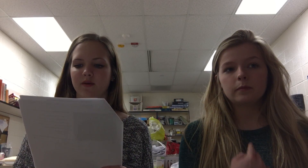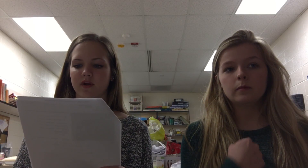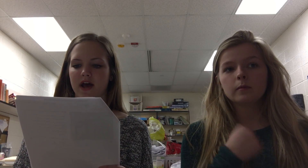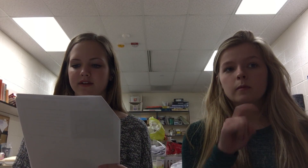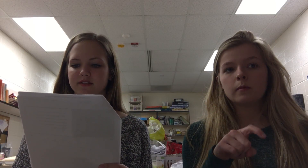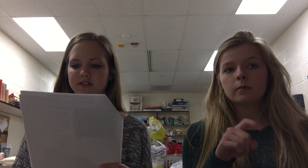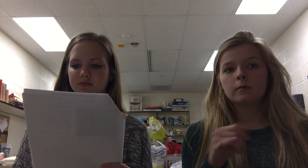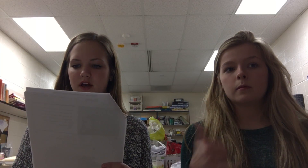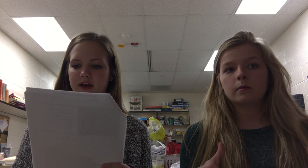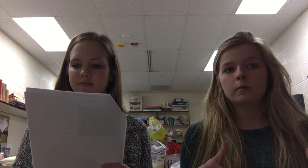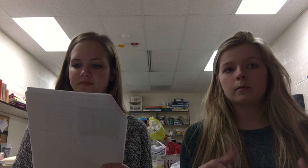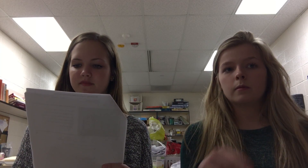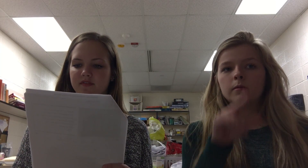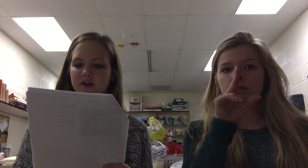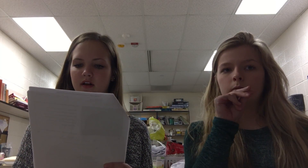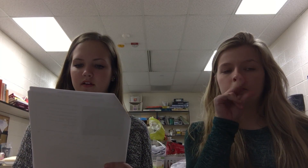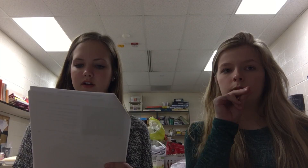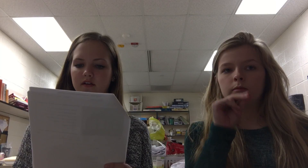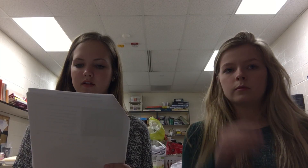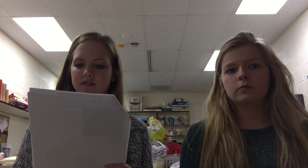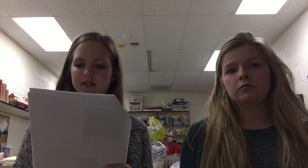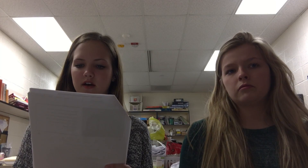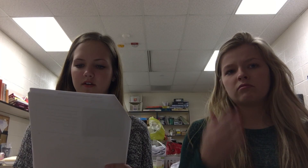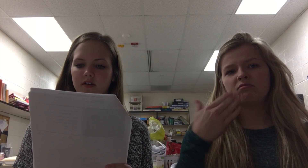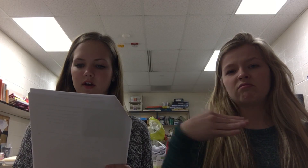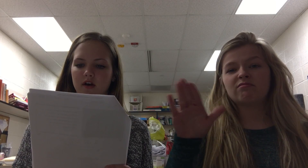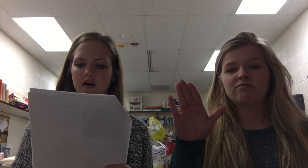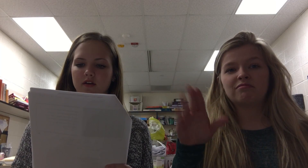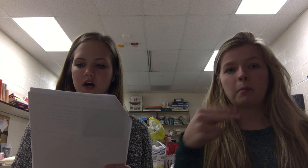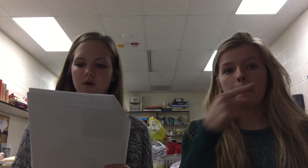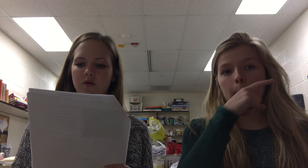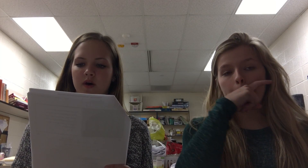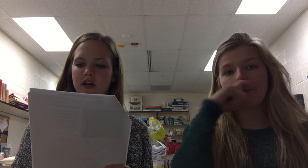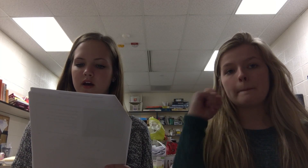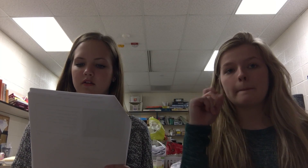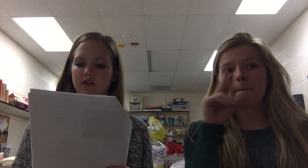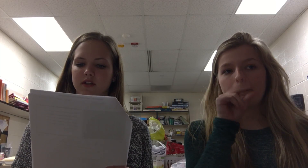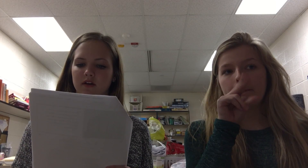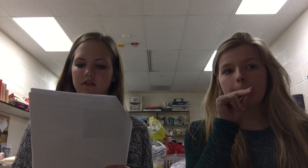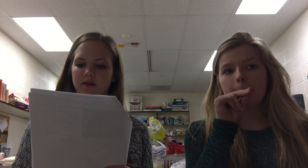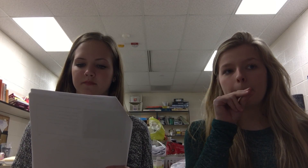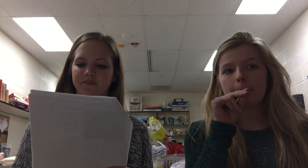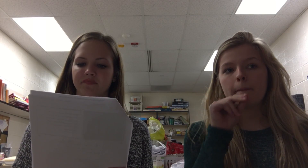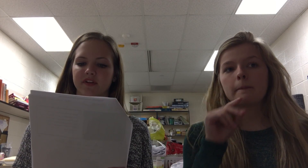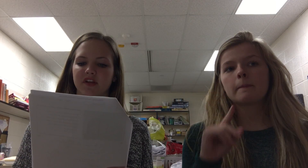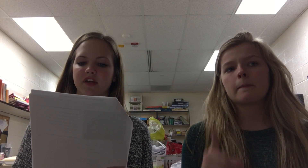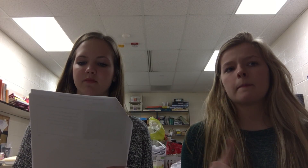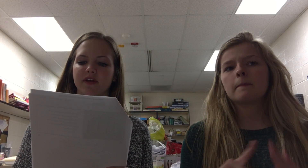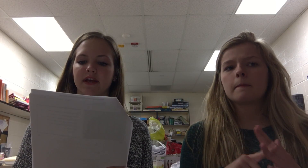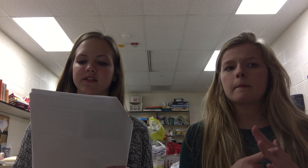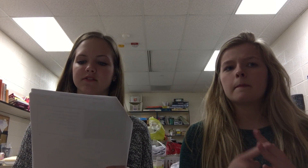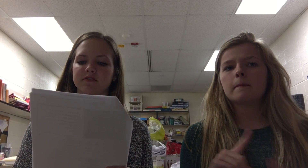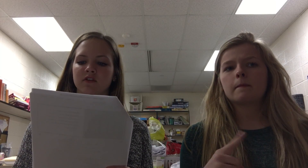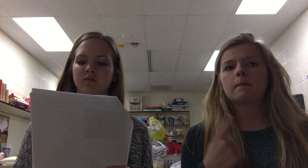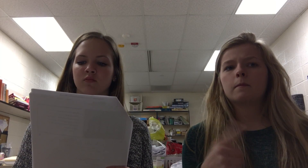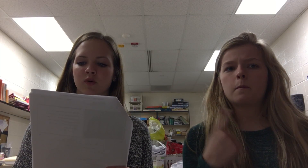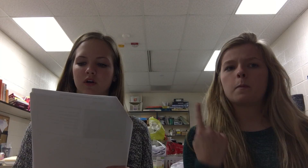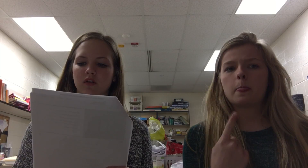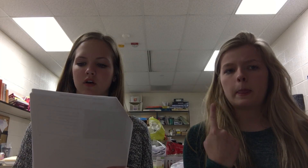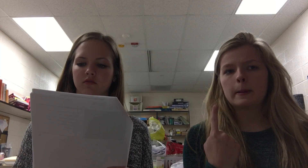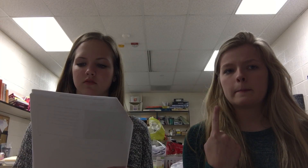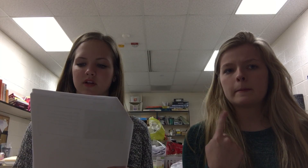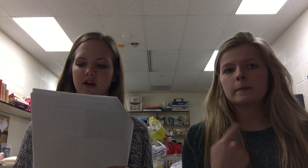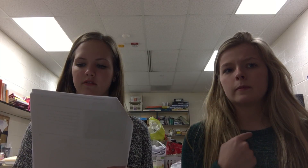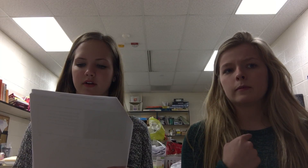When he would ask to play, the other ducklings yelled, "Go away, ugly duckling." He began to feel